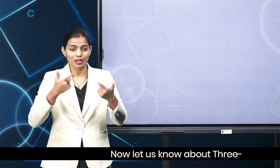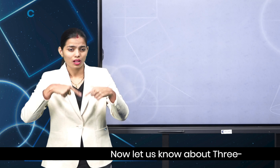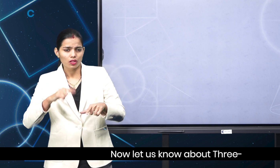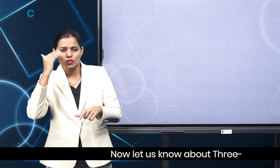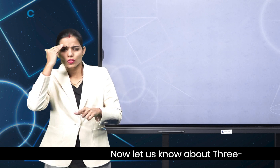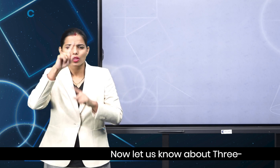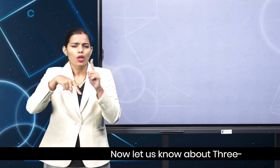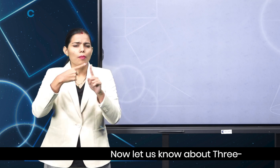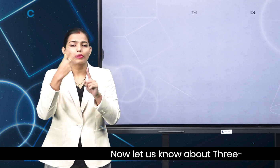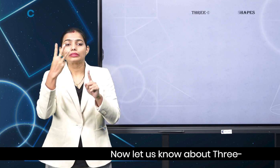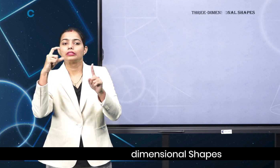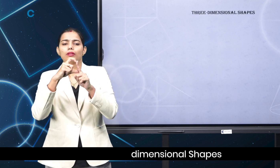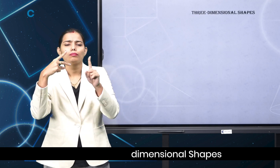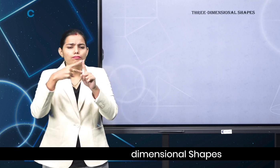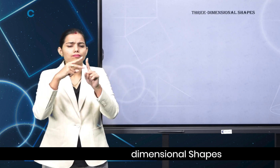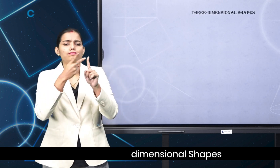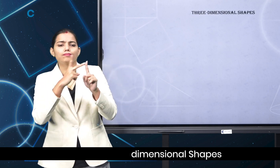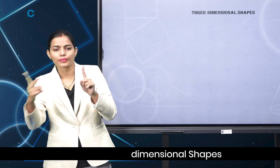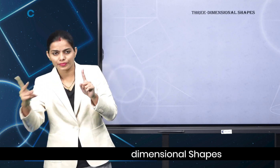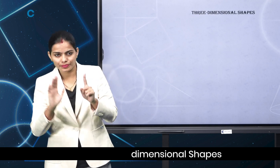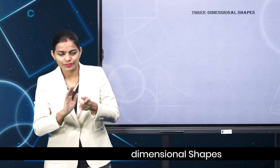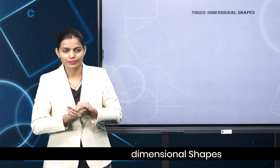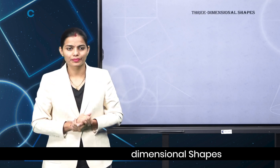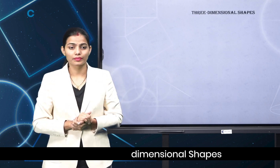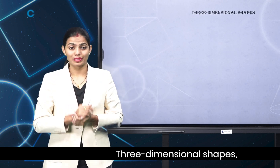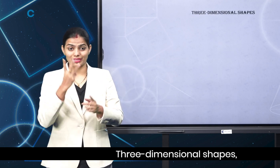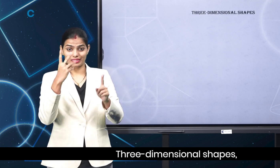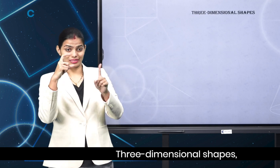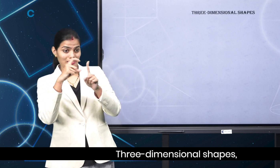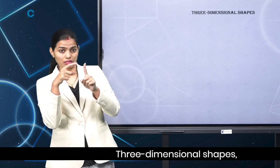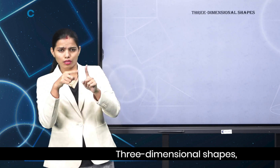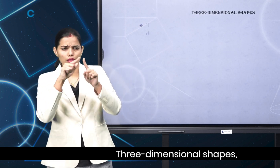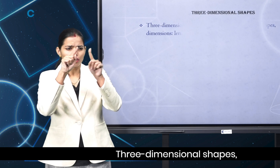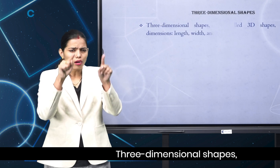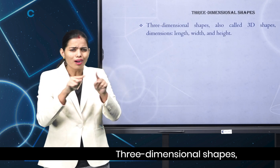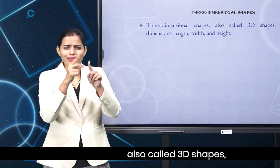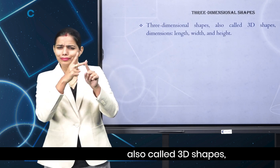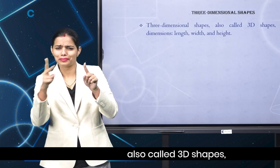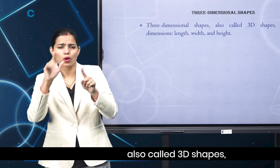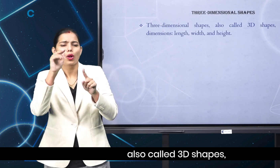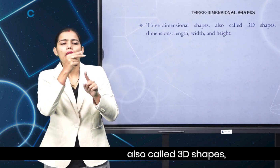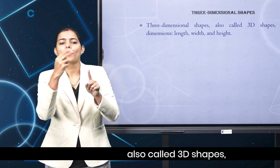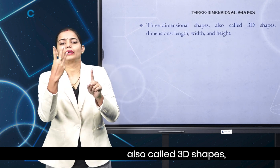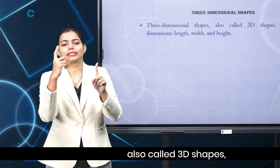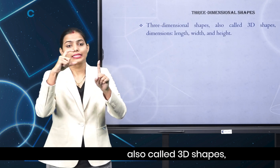Now let us know about three-dimensional shapes. Three-dimensional shapes, also called 3D